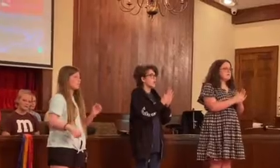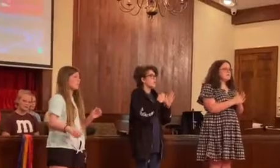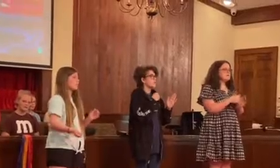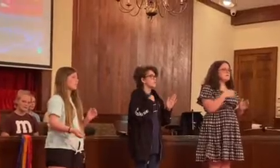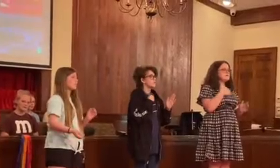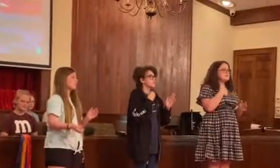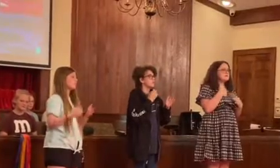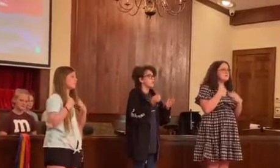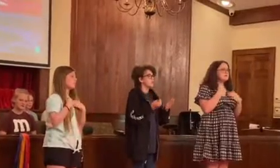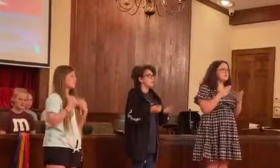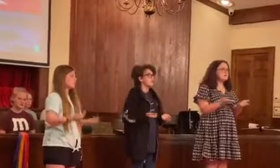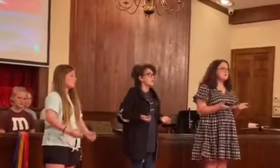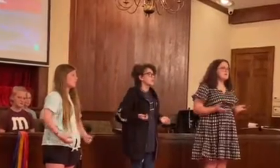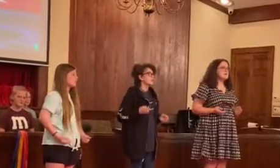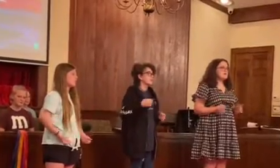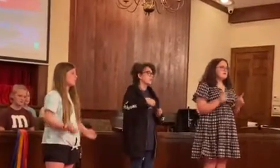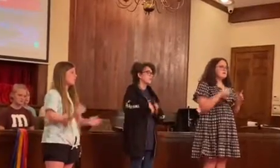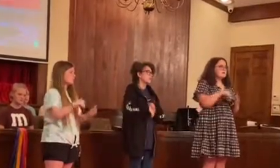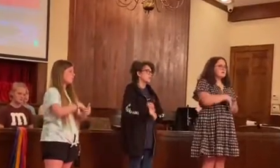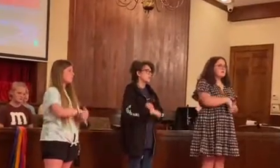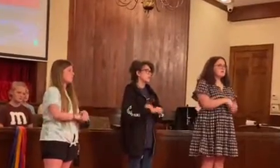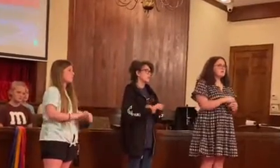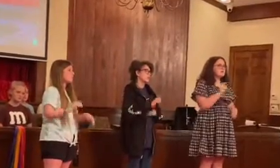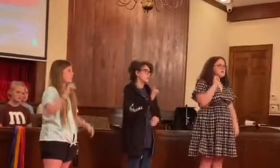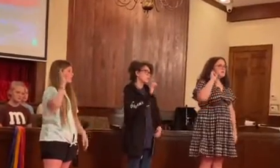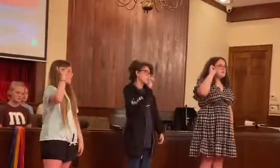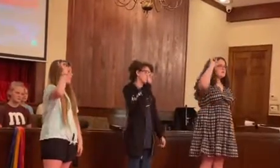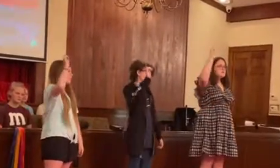Father and